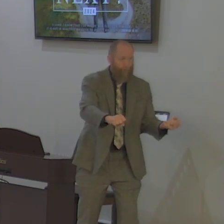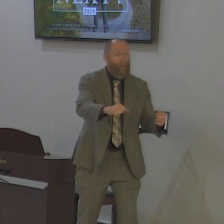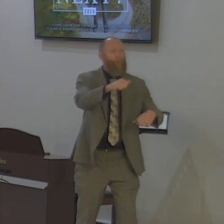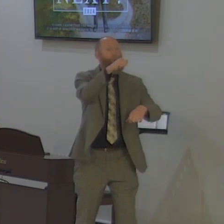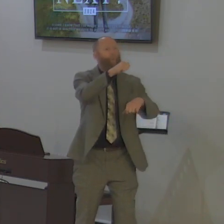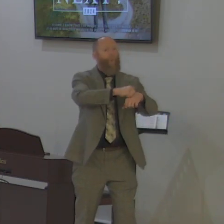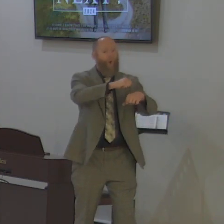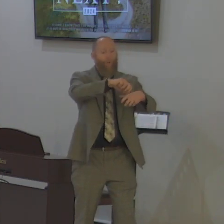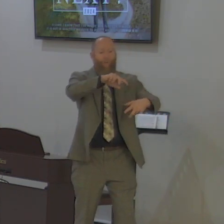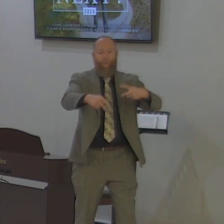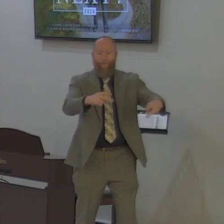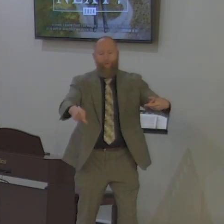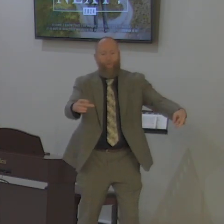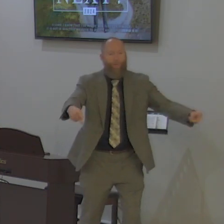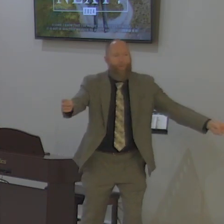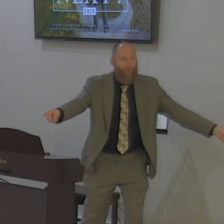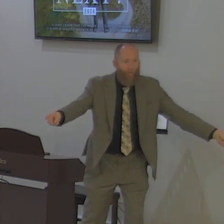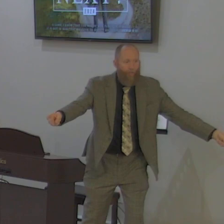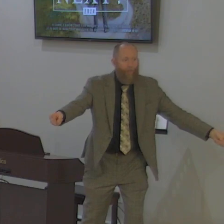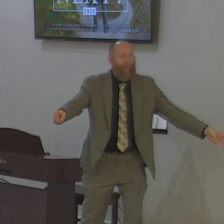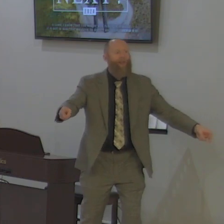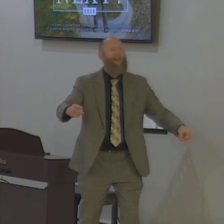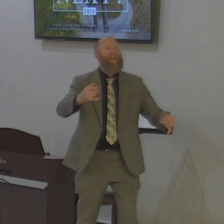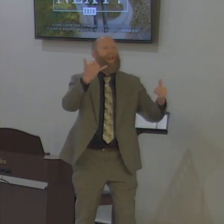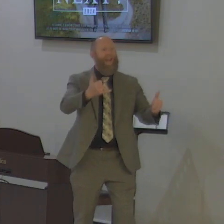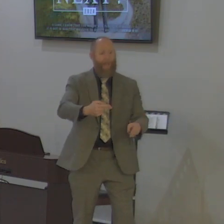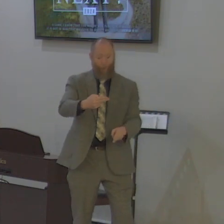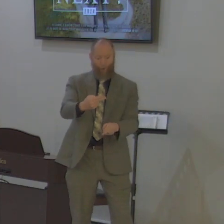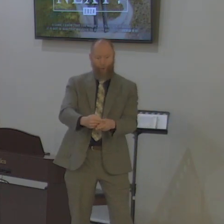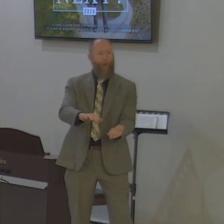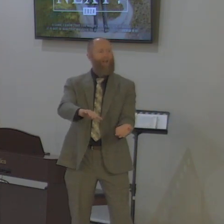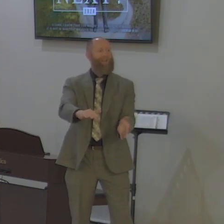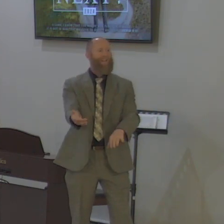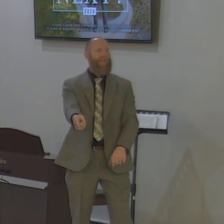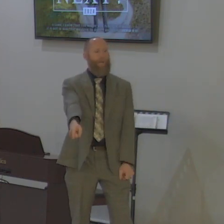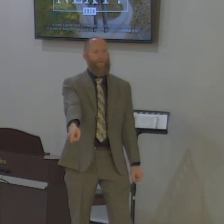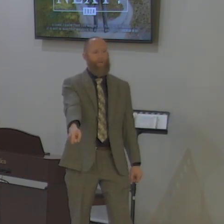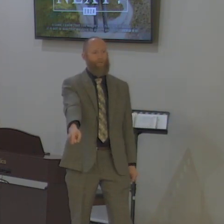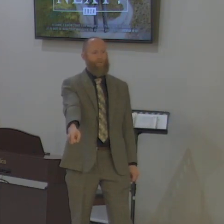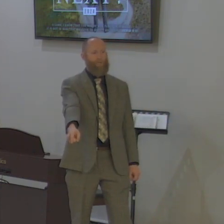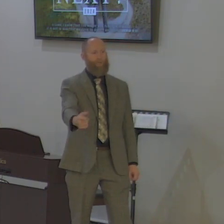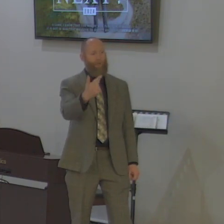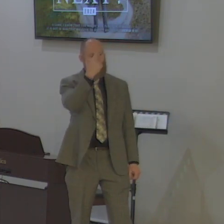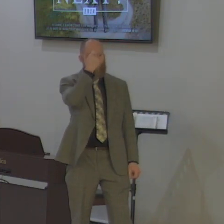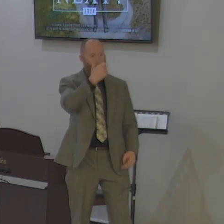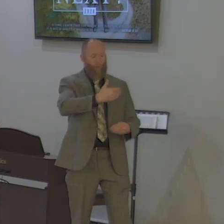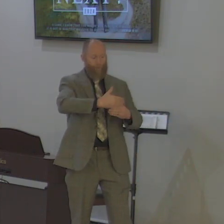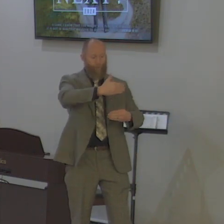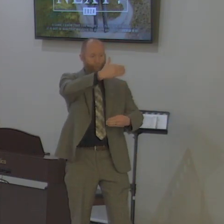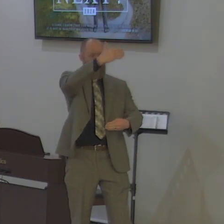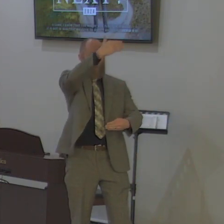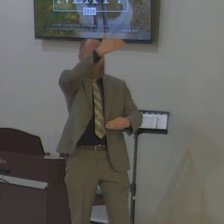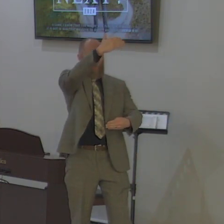the heaps of rubble? You've lost it. It'll never be anything. It won't matter at all.